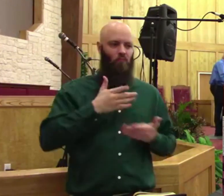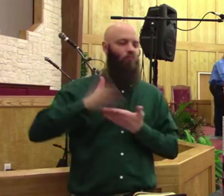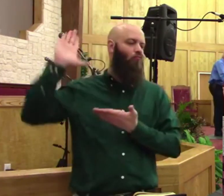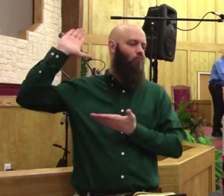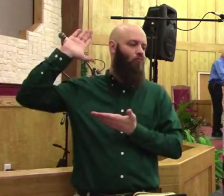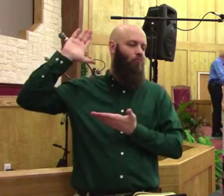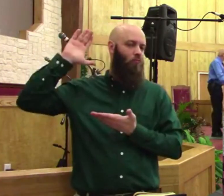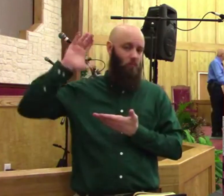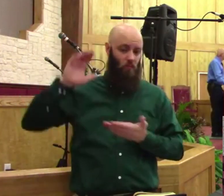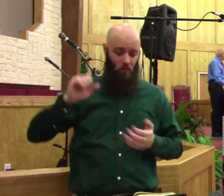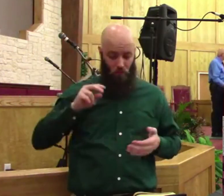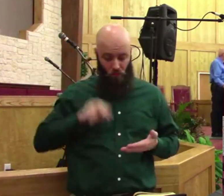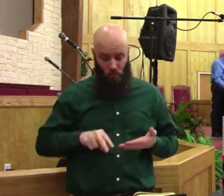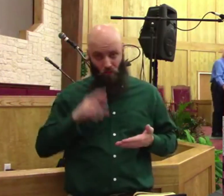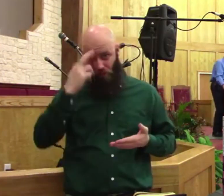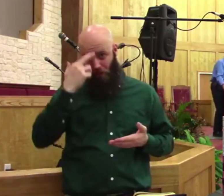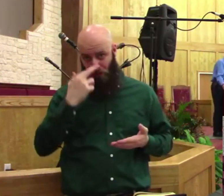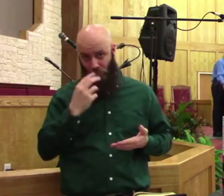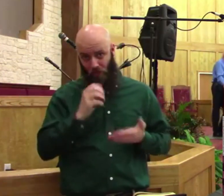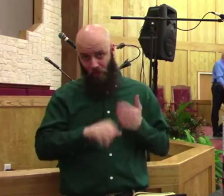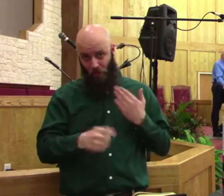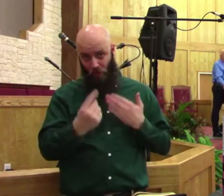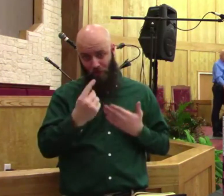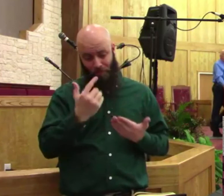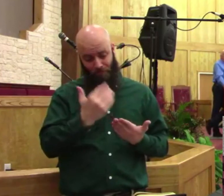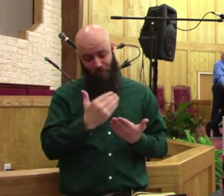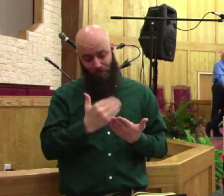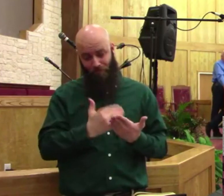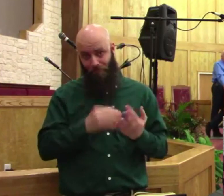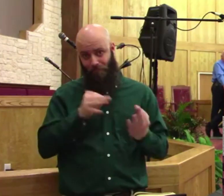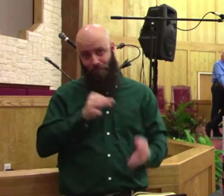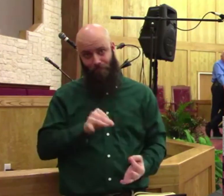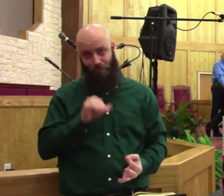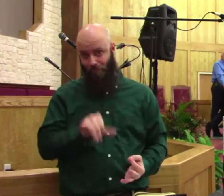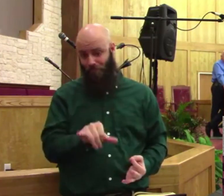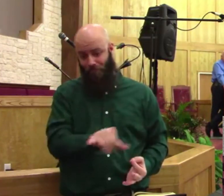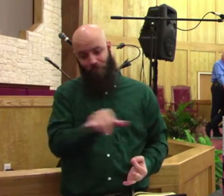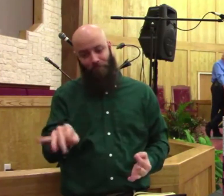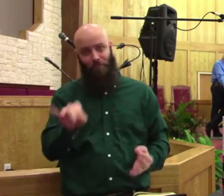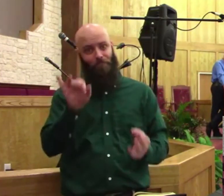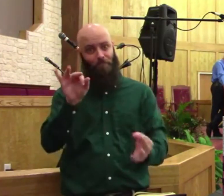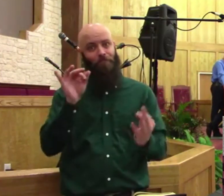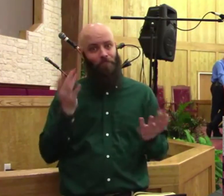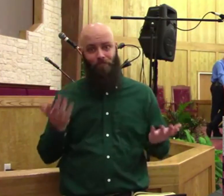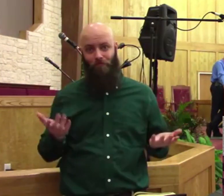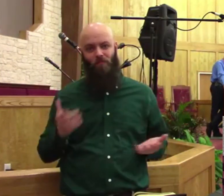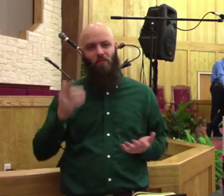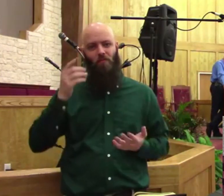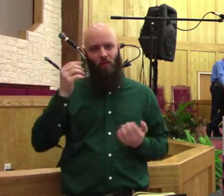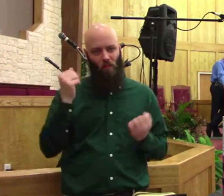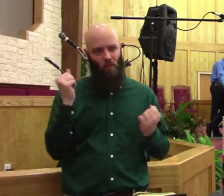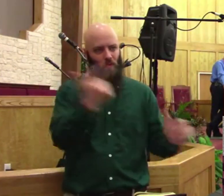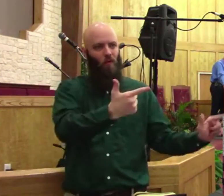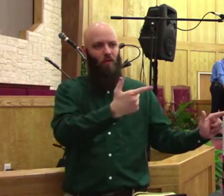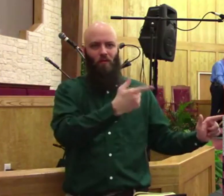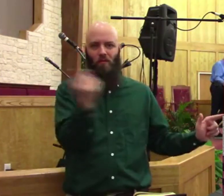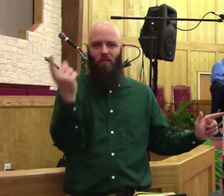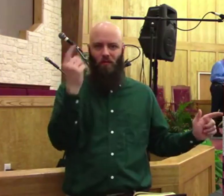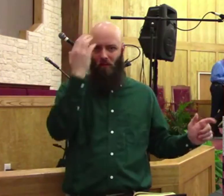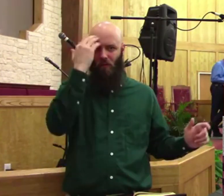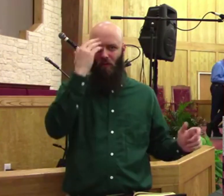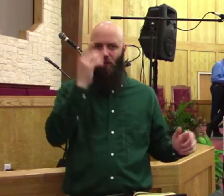go to Romans 1 and walk straight through Romans 1, that everyone knows who God is. So they